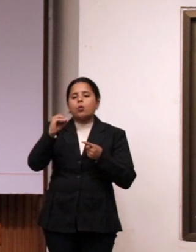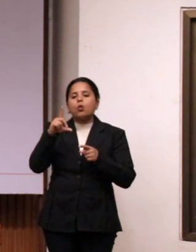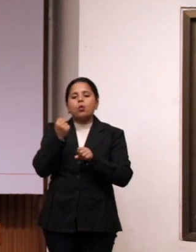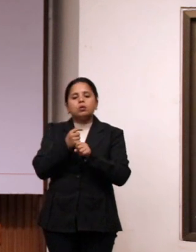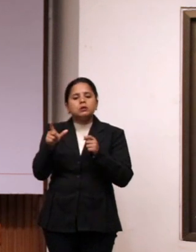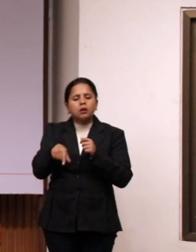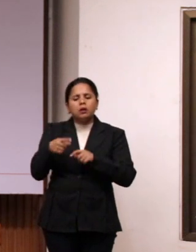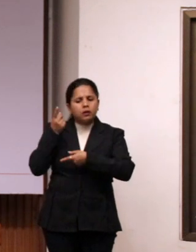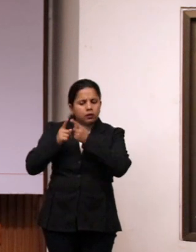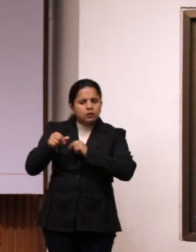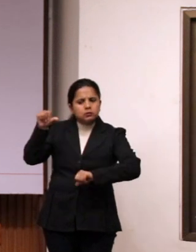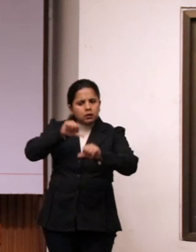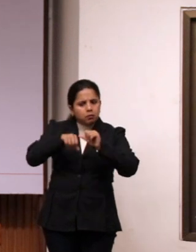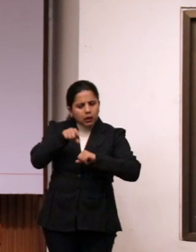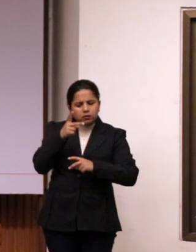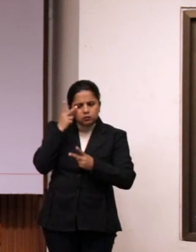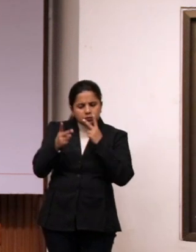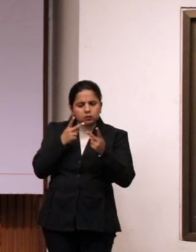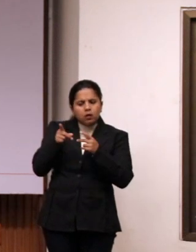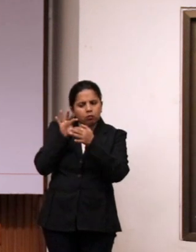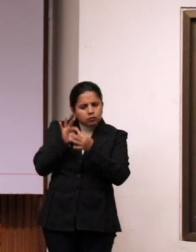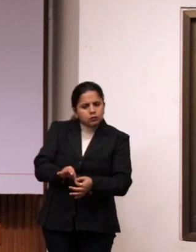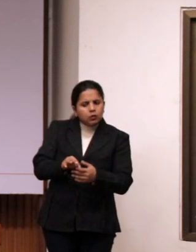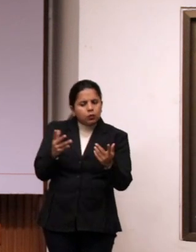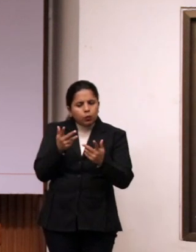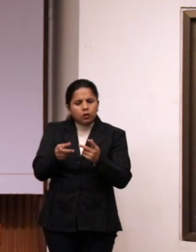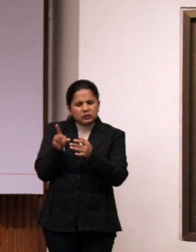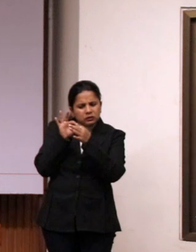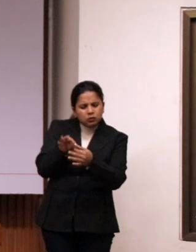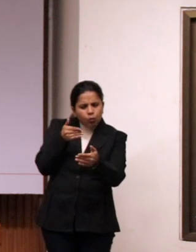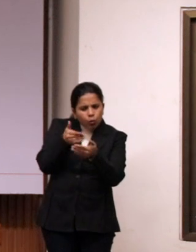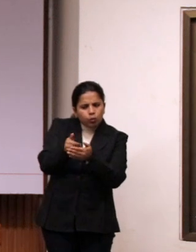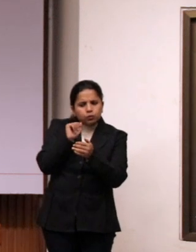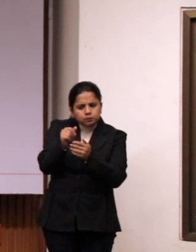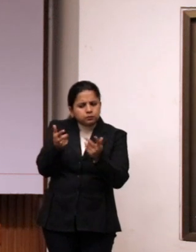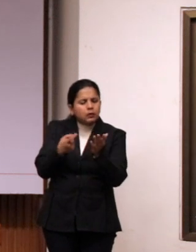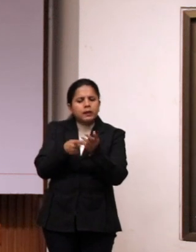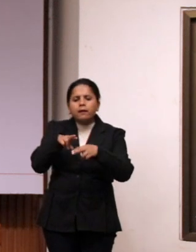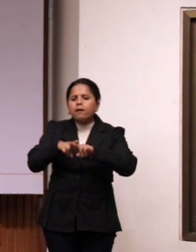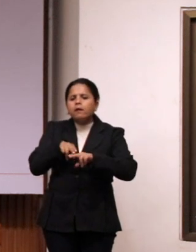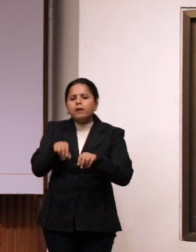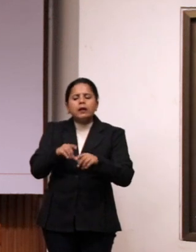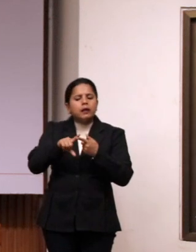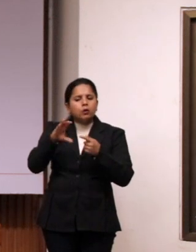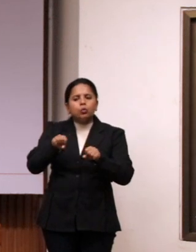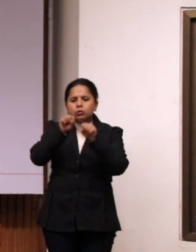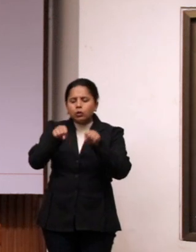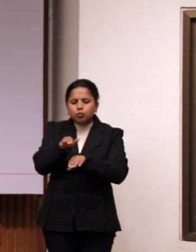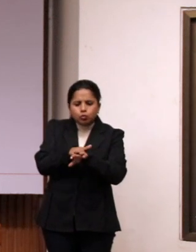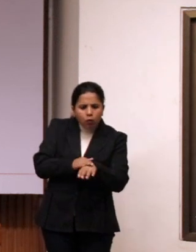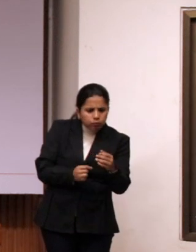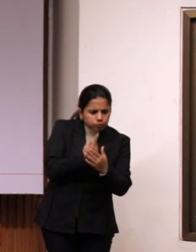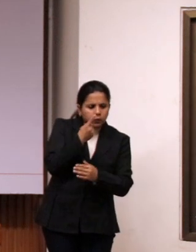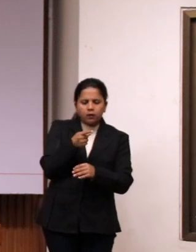site. Exactly. And you try to find out reference ecosystem, closest reference ecosystem. Only then you approach, in which you have slow-growing,